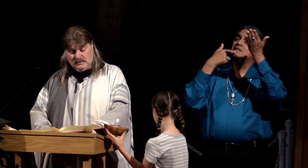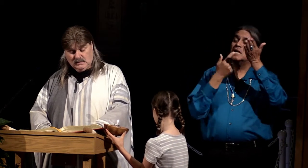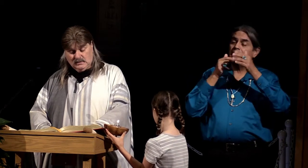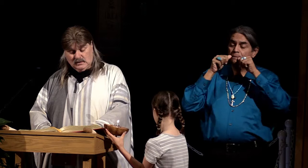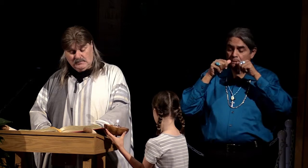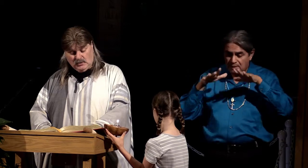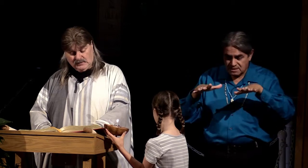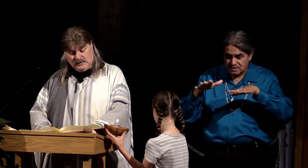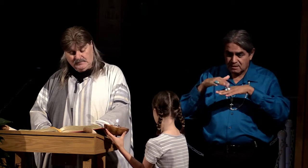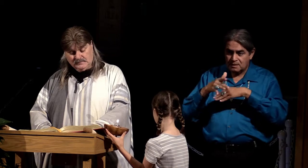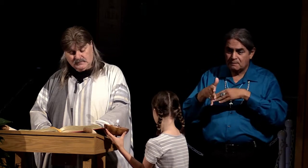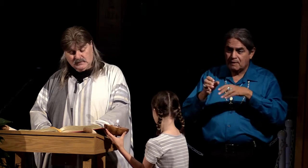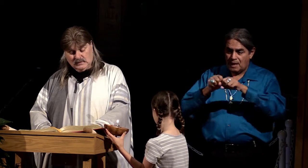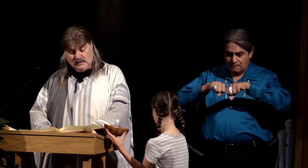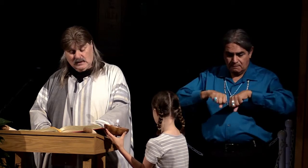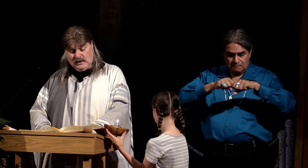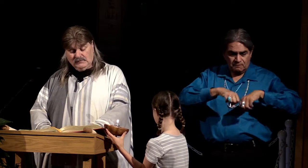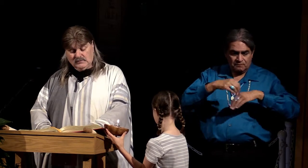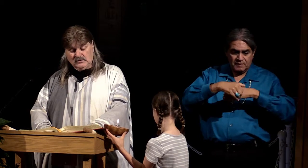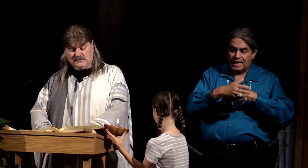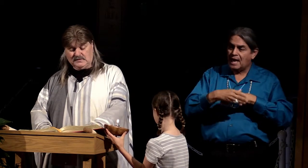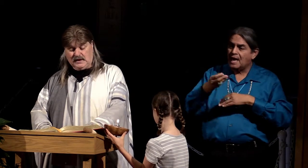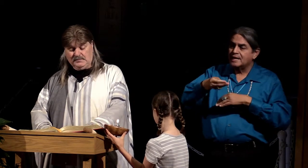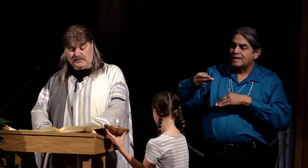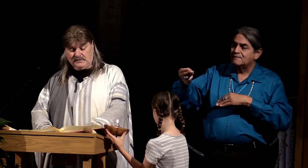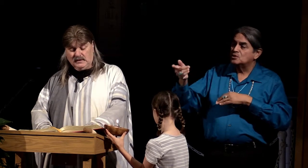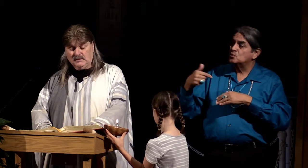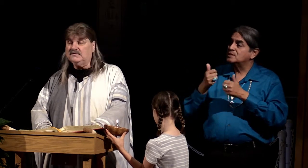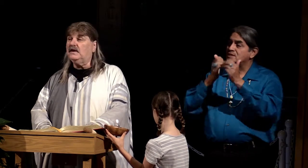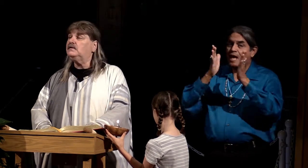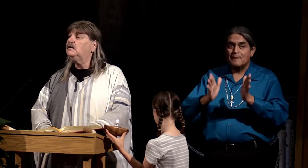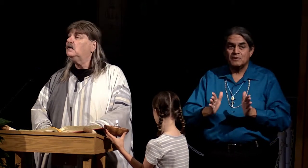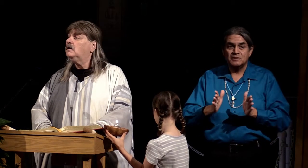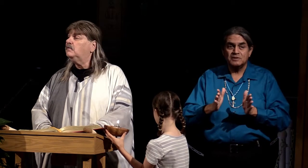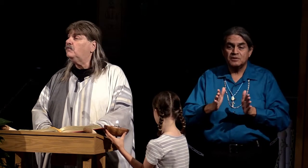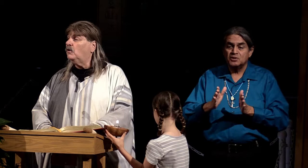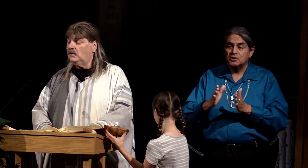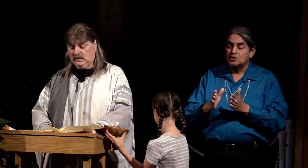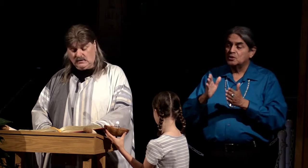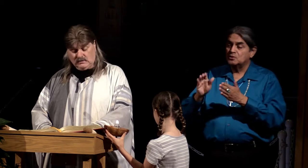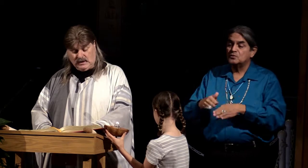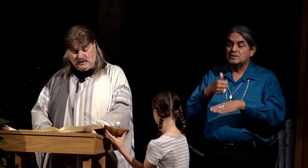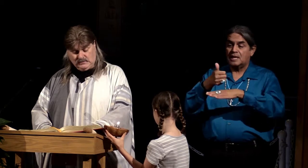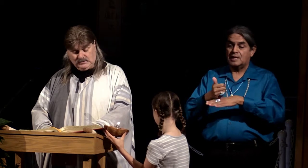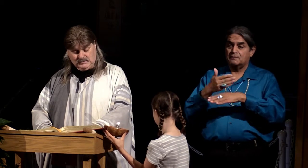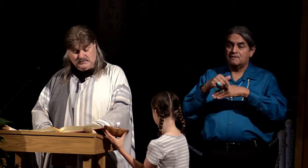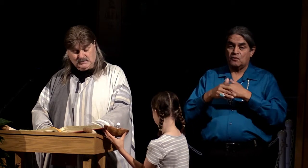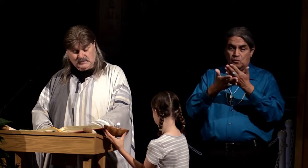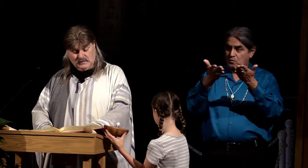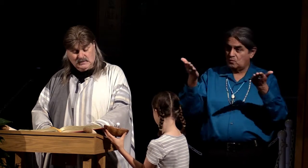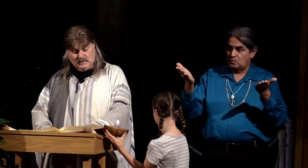them and broke them and gave them to his disciples to set before the